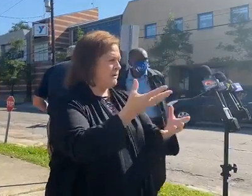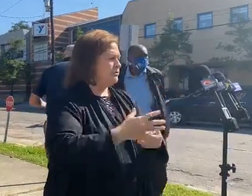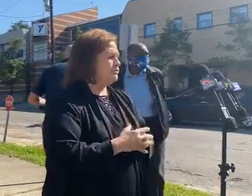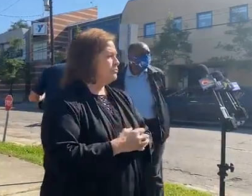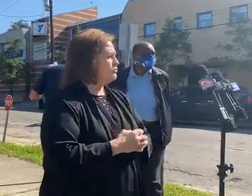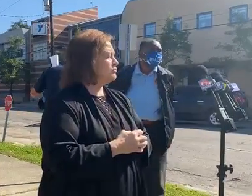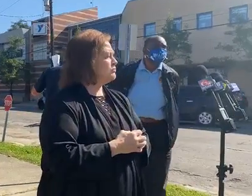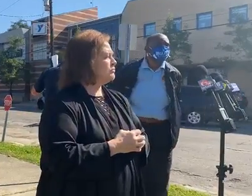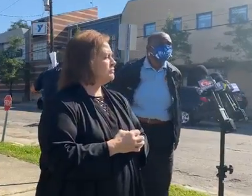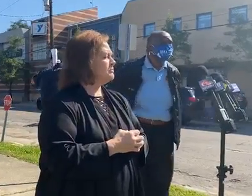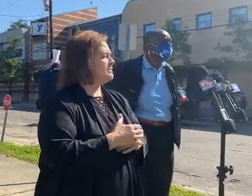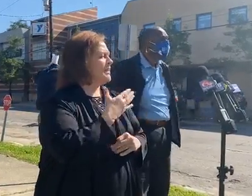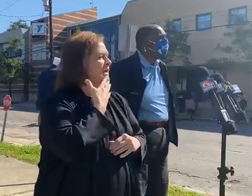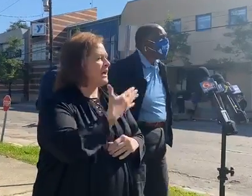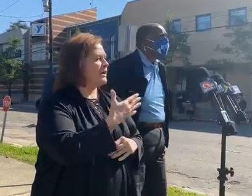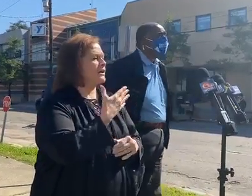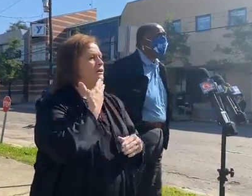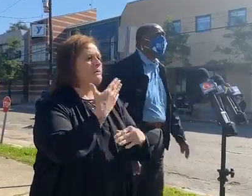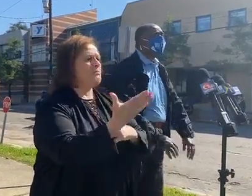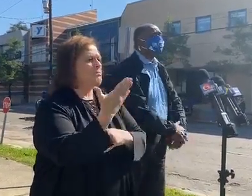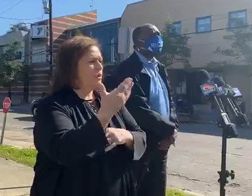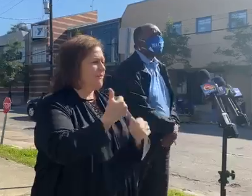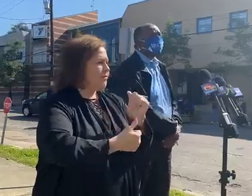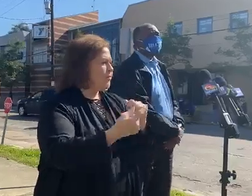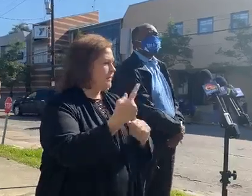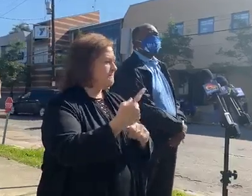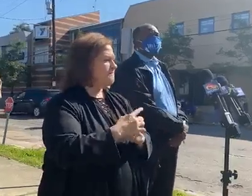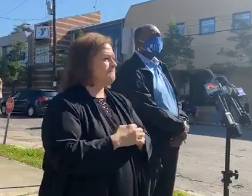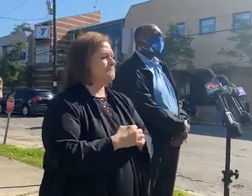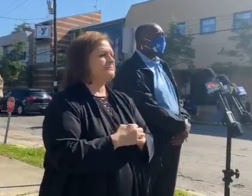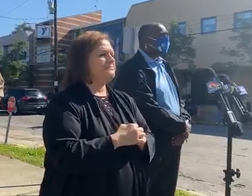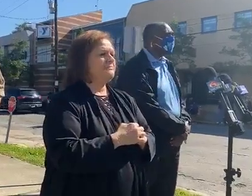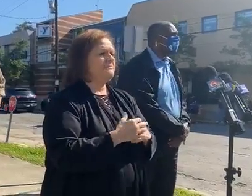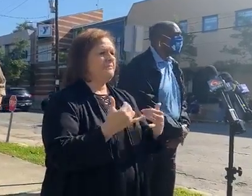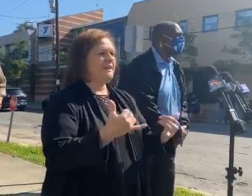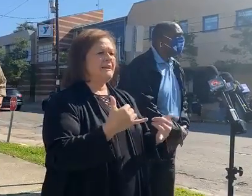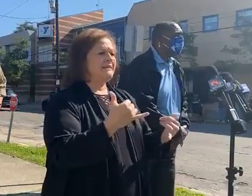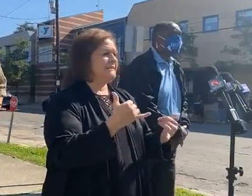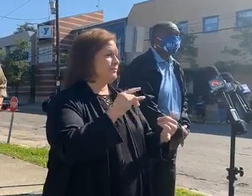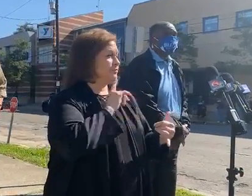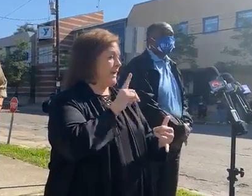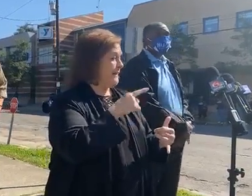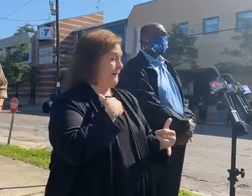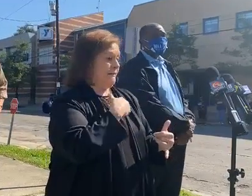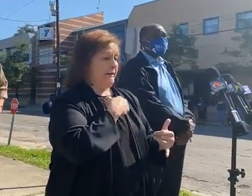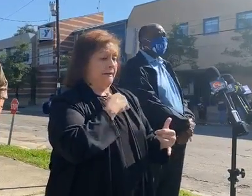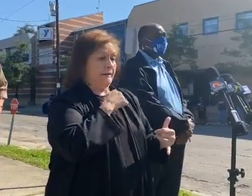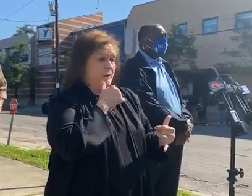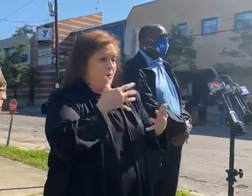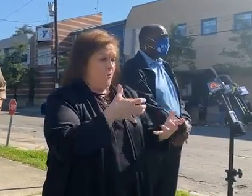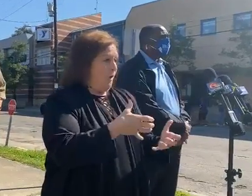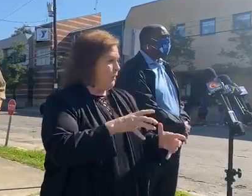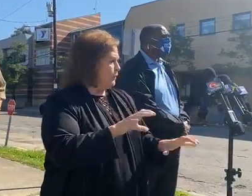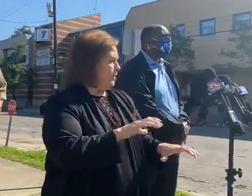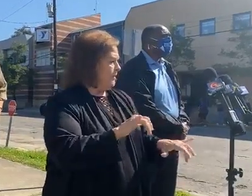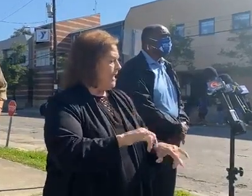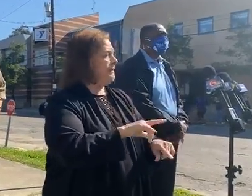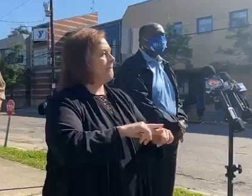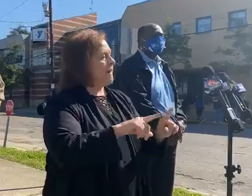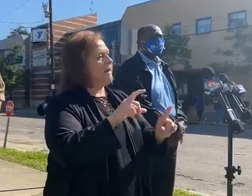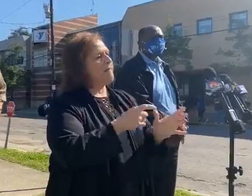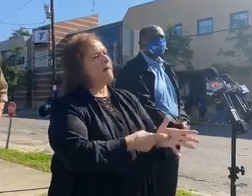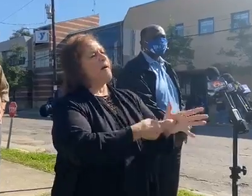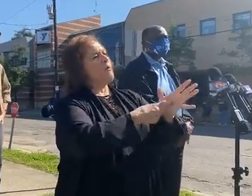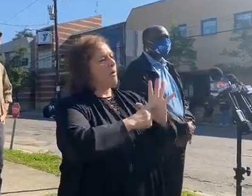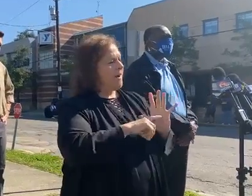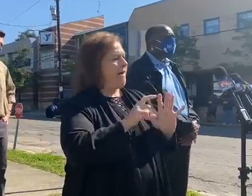Oh, thank you. Good morning, everyone. This is not anything that we wanted to do. It requires that we do it,